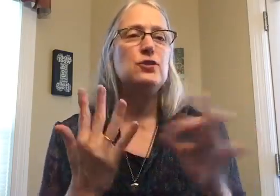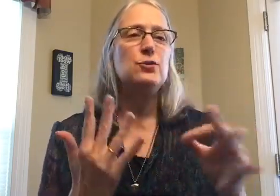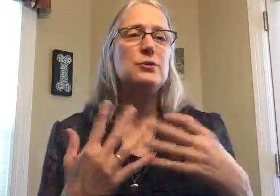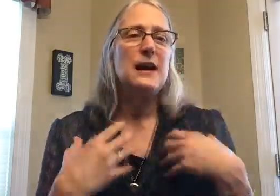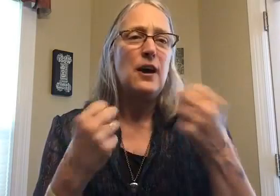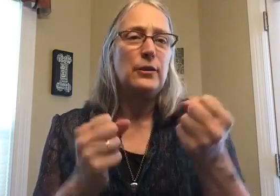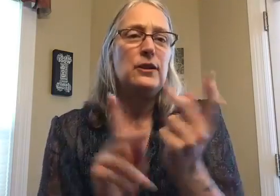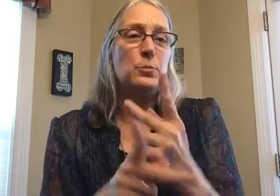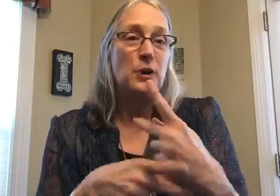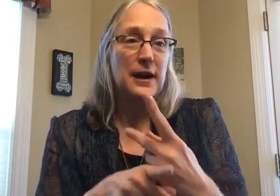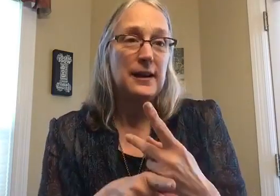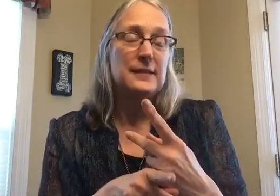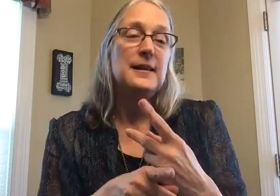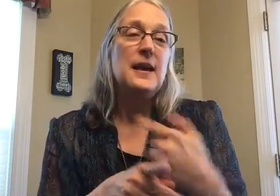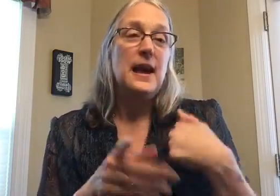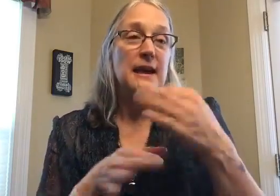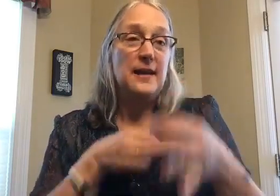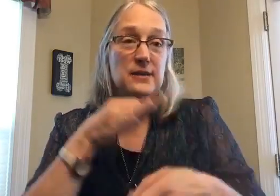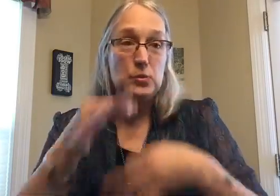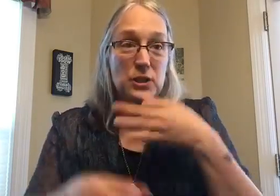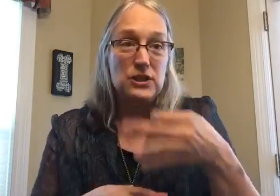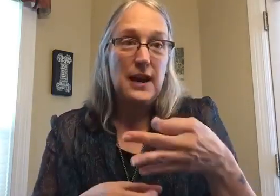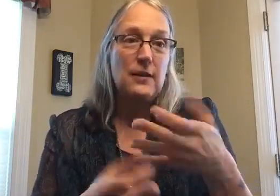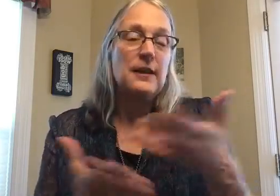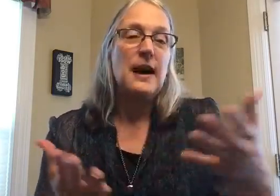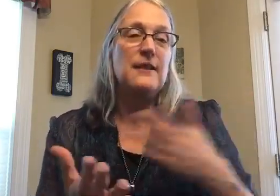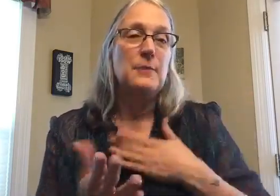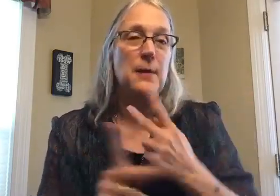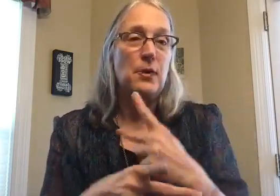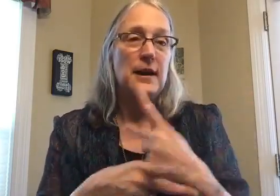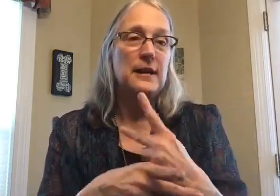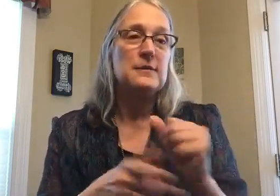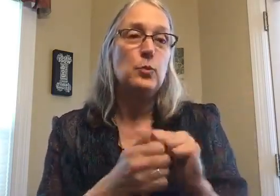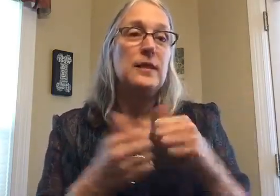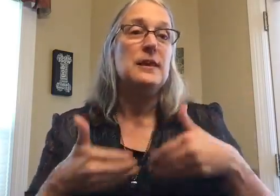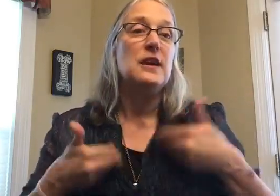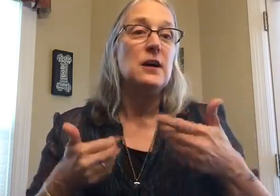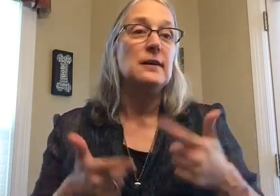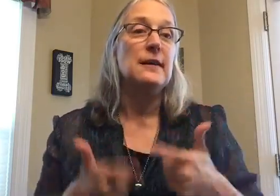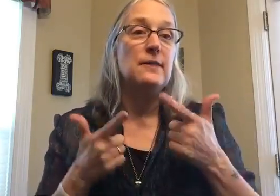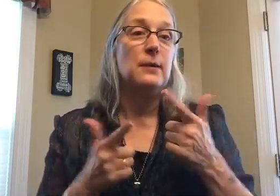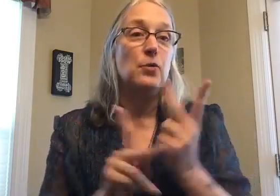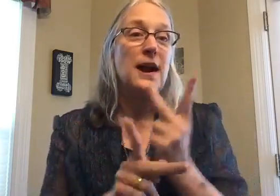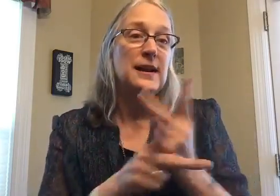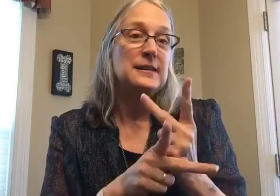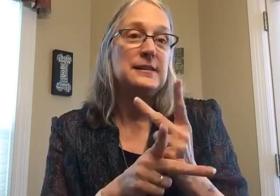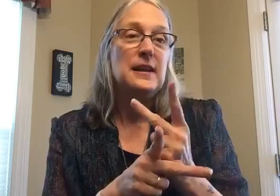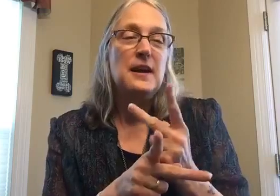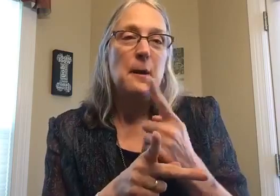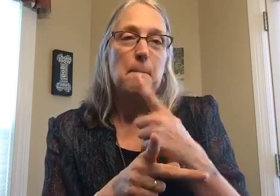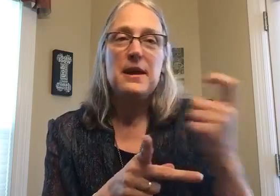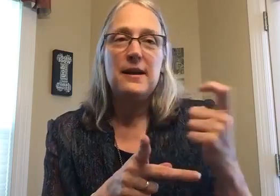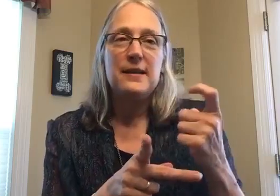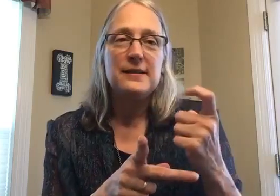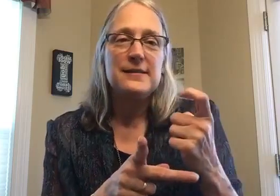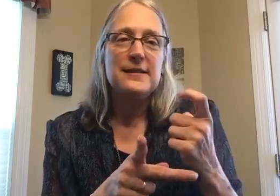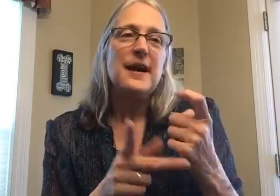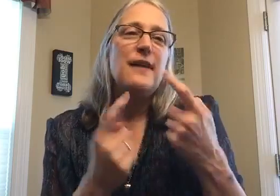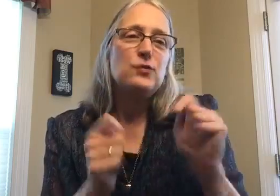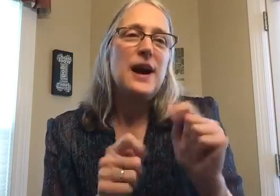choose healthier products. And I've switched out a lot of my products with the Young Living products because I've tried to